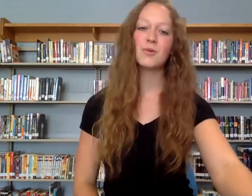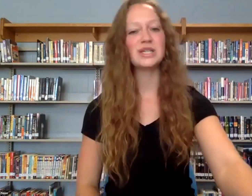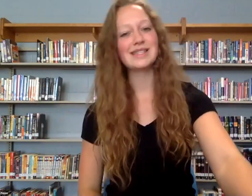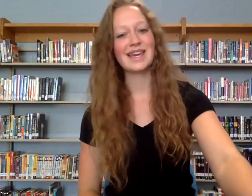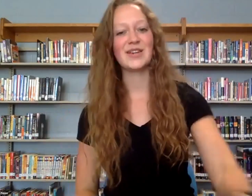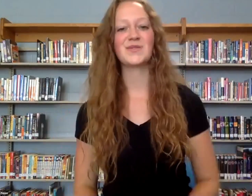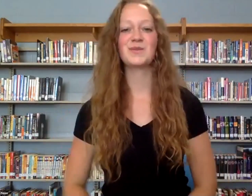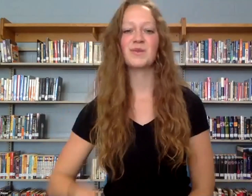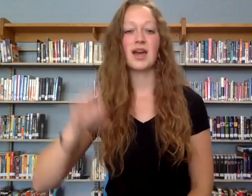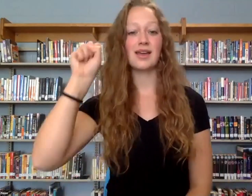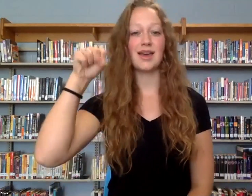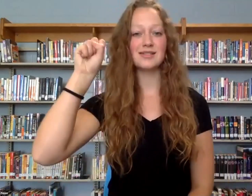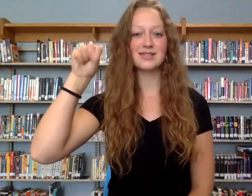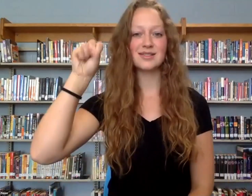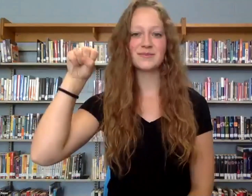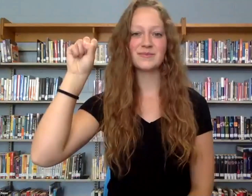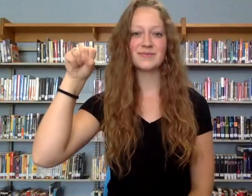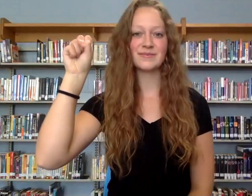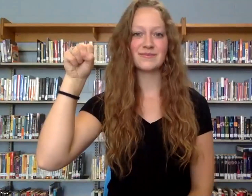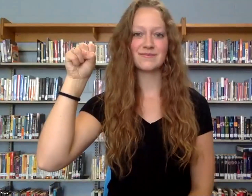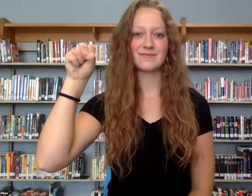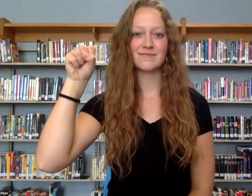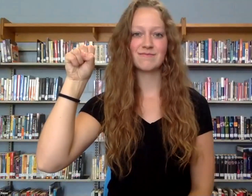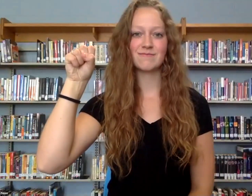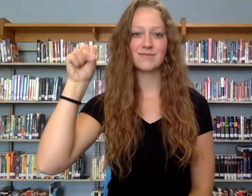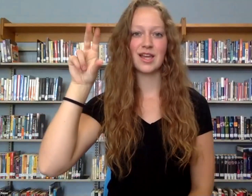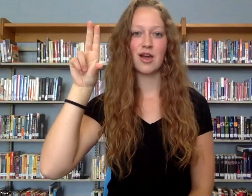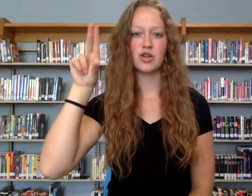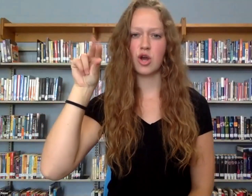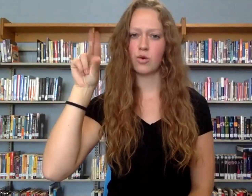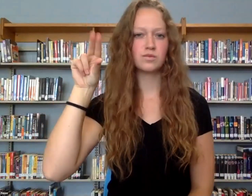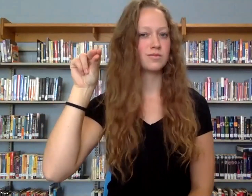no, please, and thank you. Yes. No.